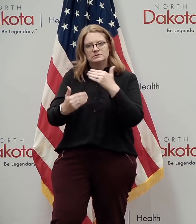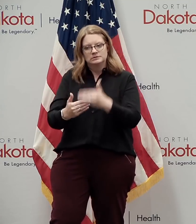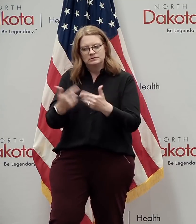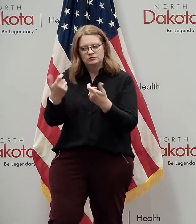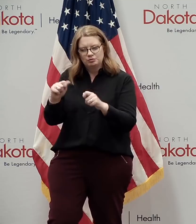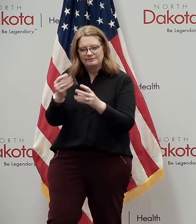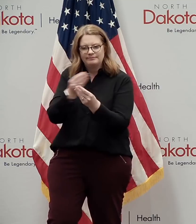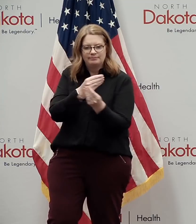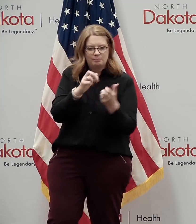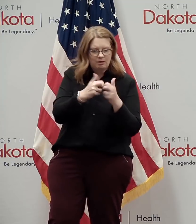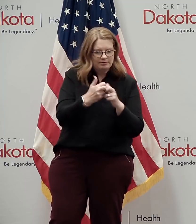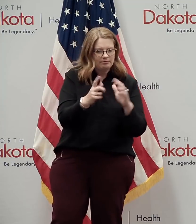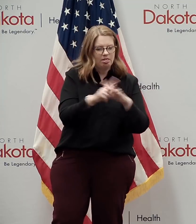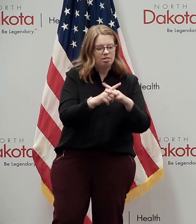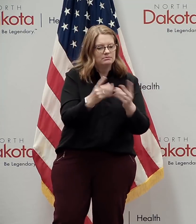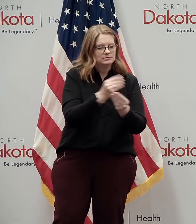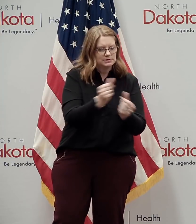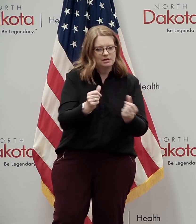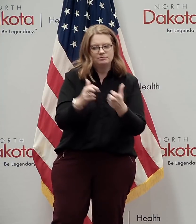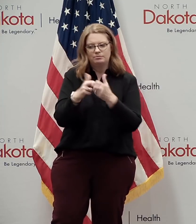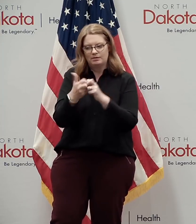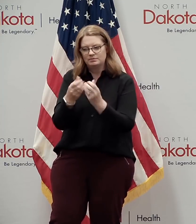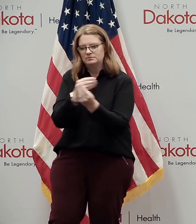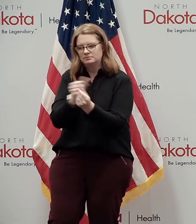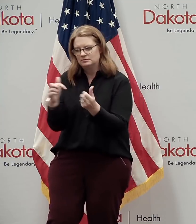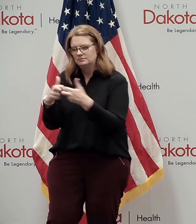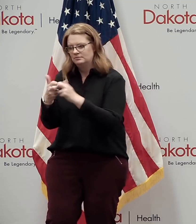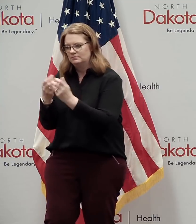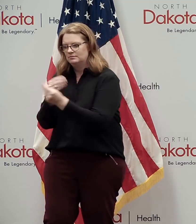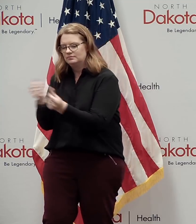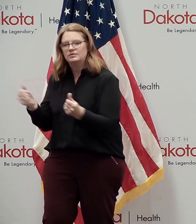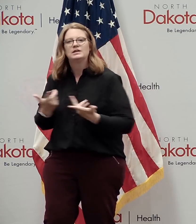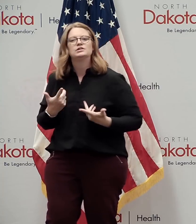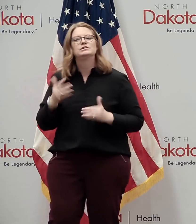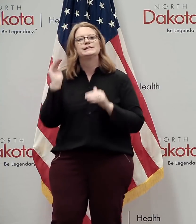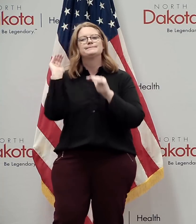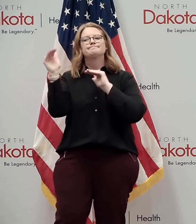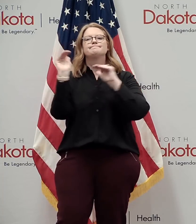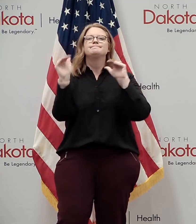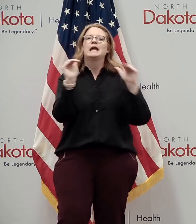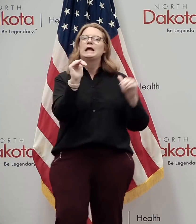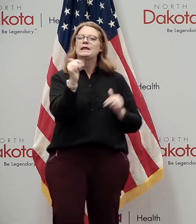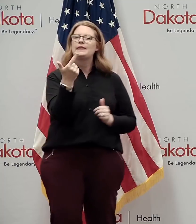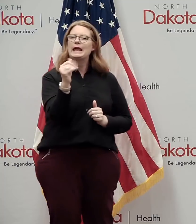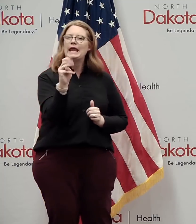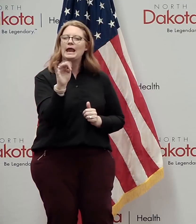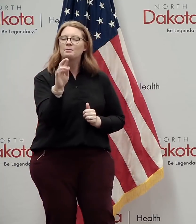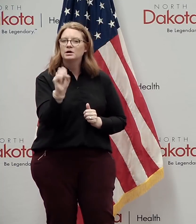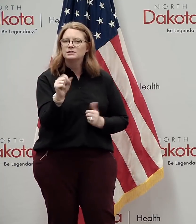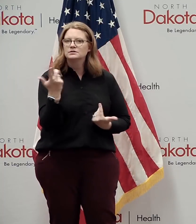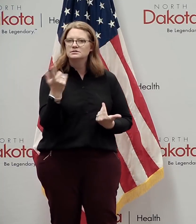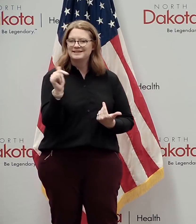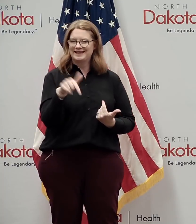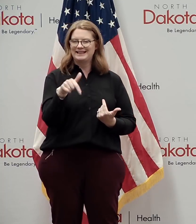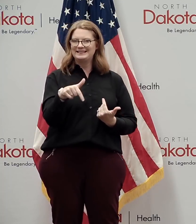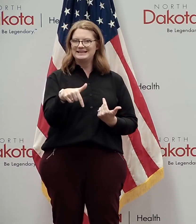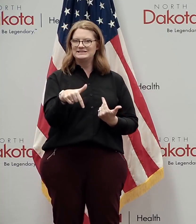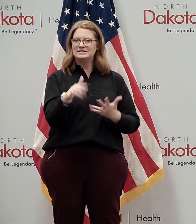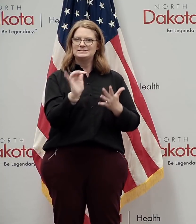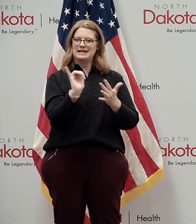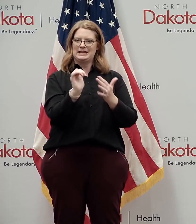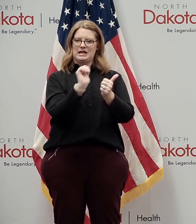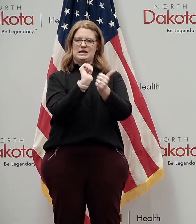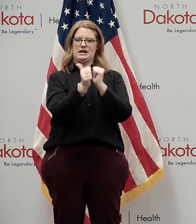my one of my former students who said, you should appeal to the gamers out there, that we are in a real life battle, a